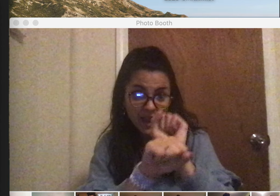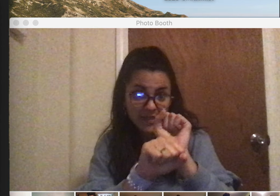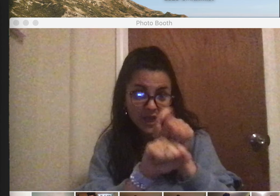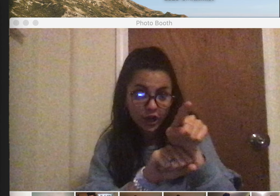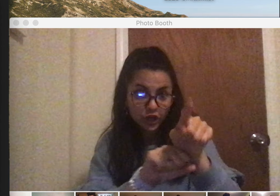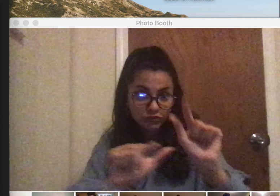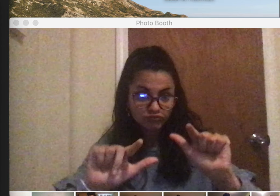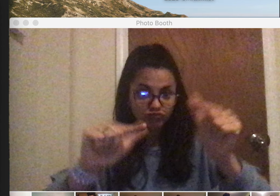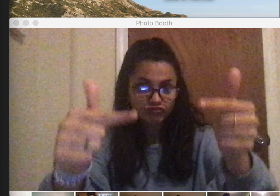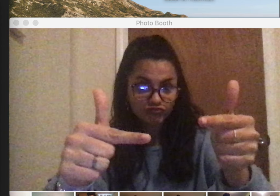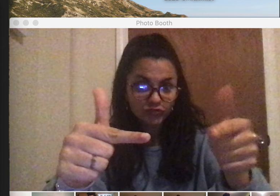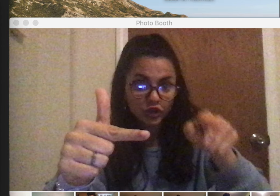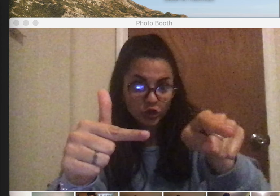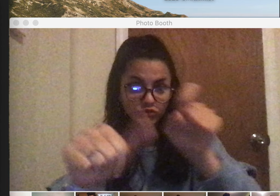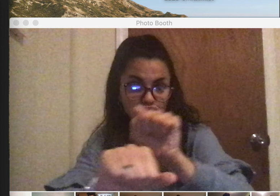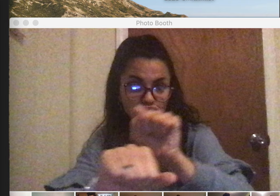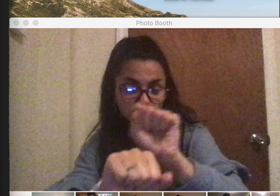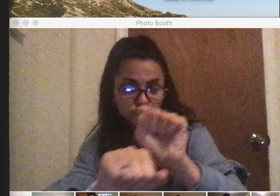get started.